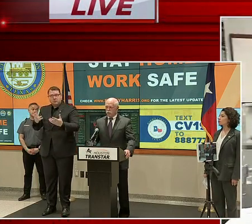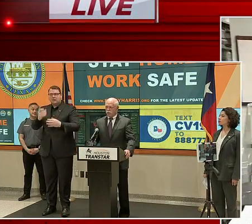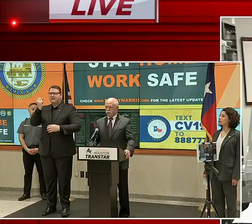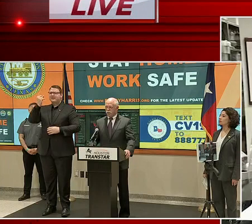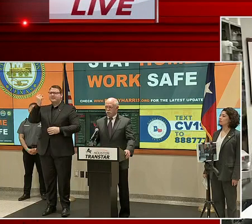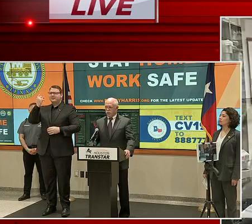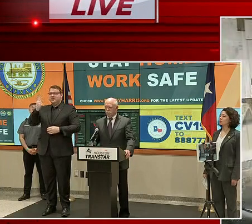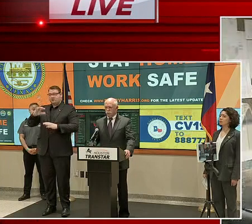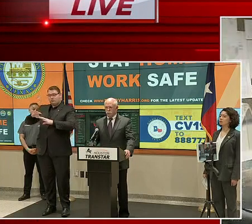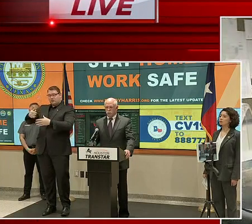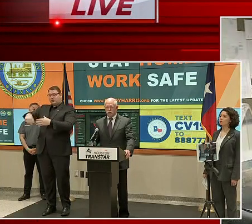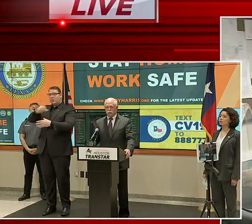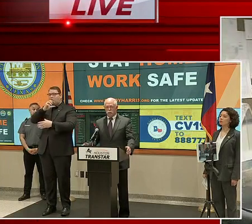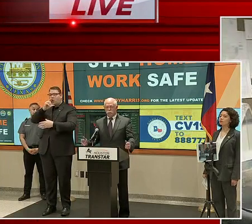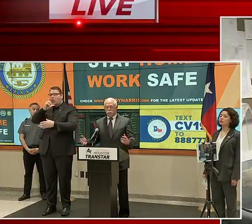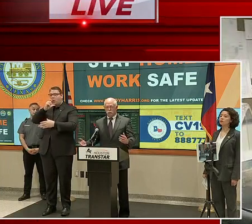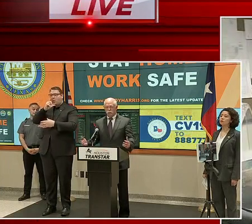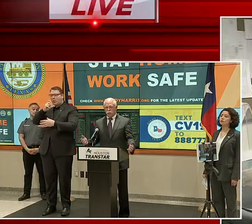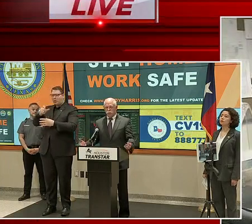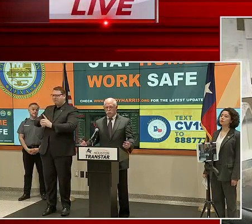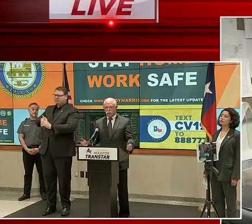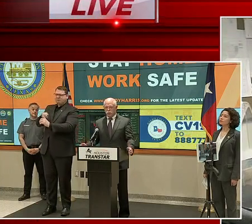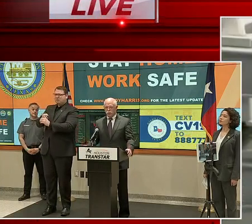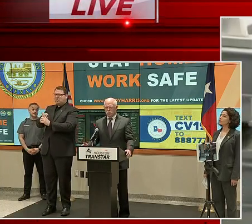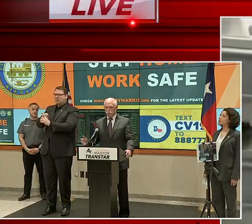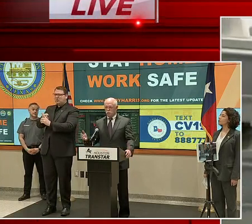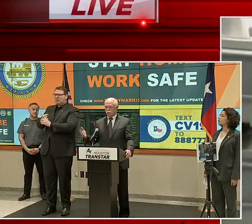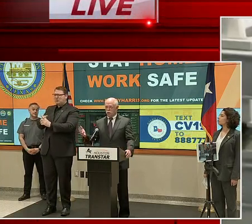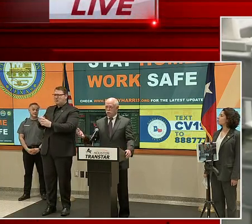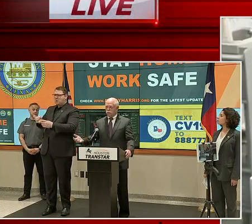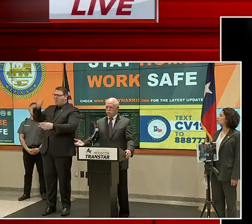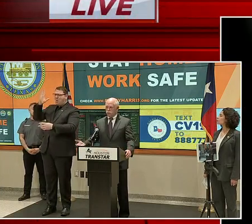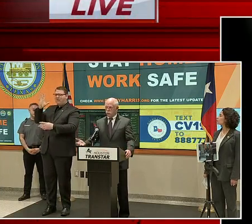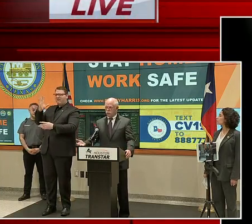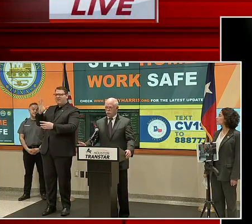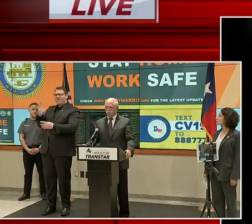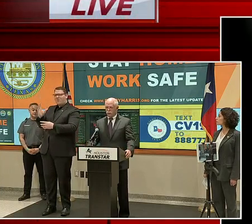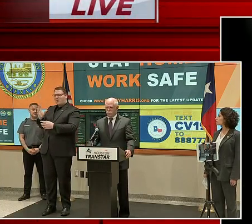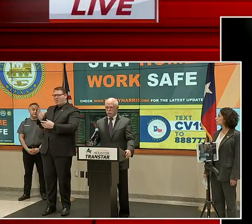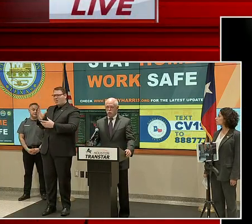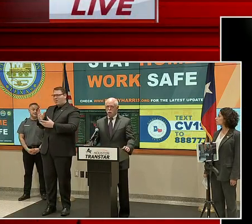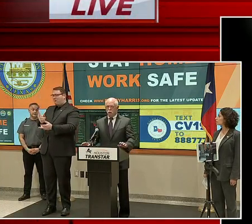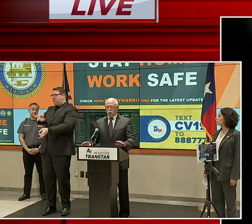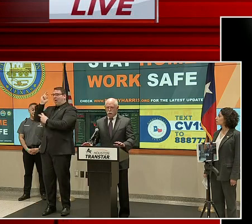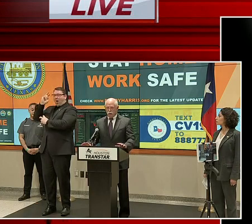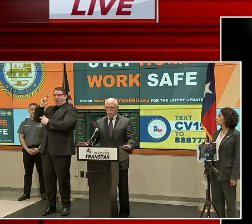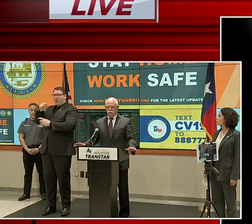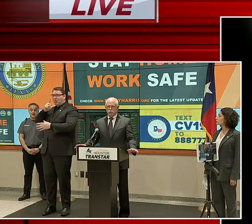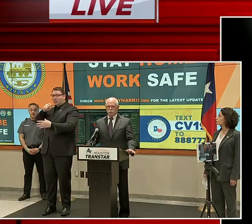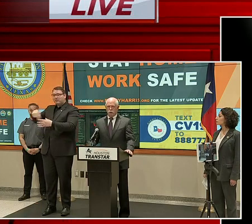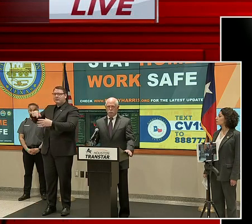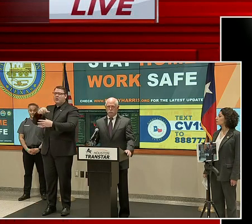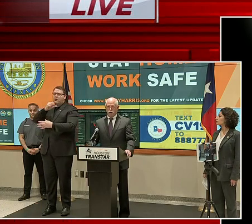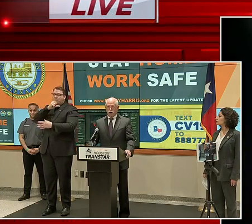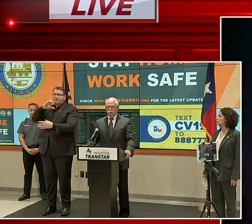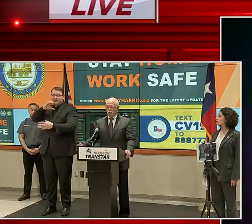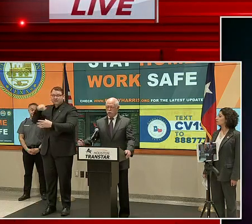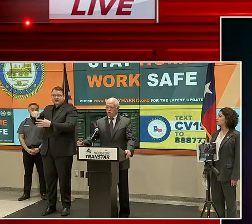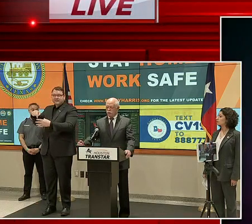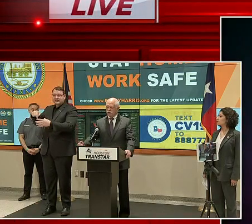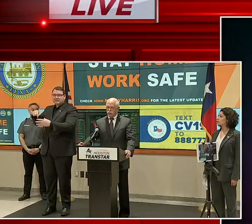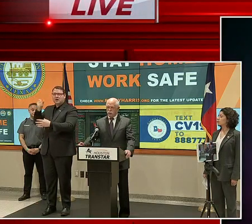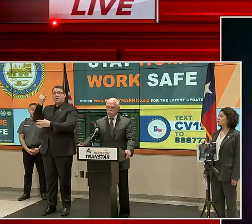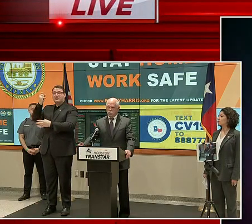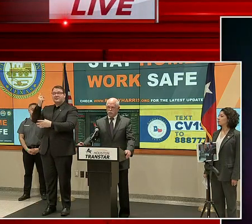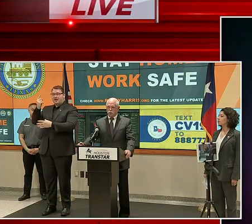greatest complications are the elderly. And so I think people confuse thinking that it's only the elderly who can become infected. Any of us can become infected. We